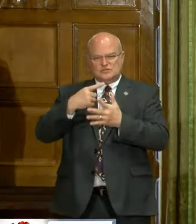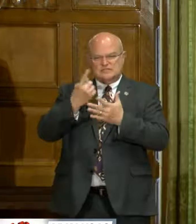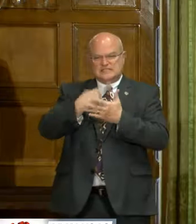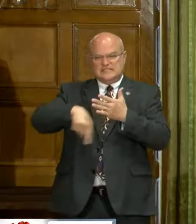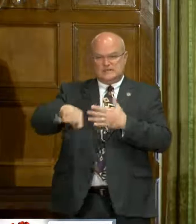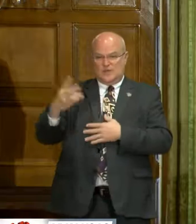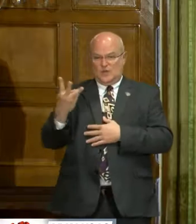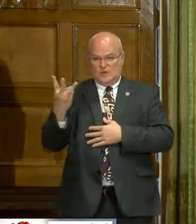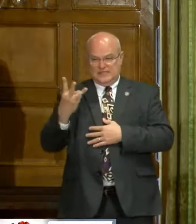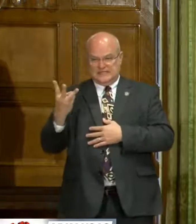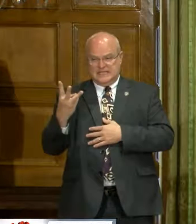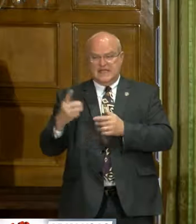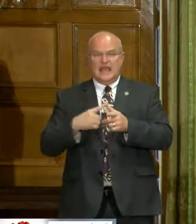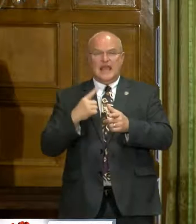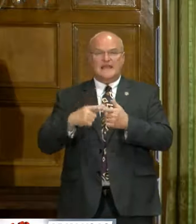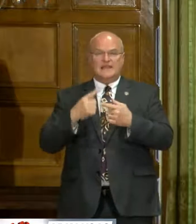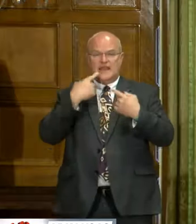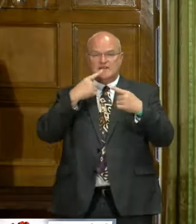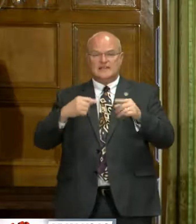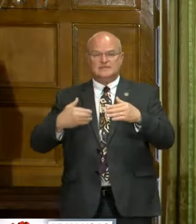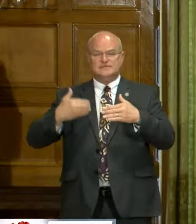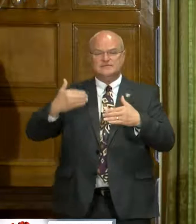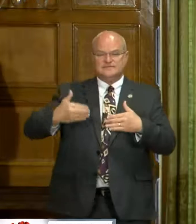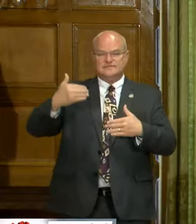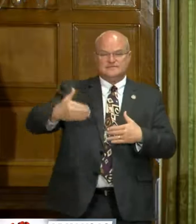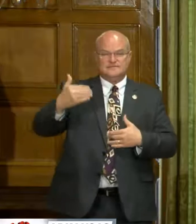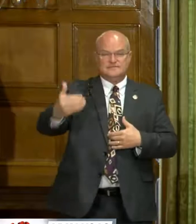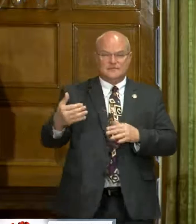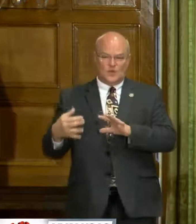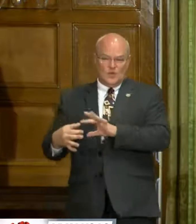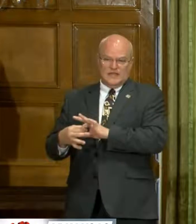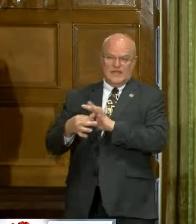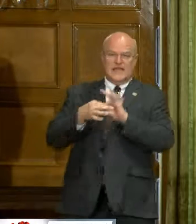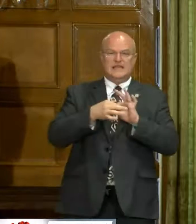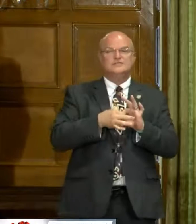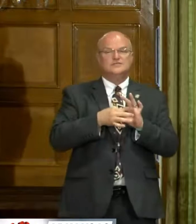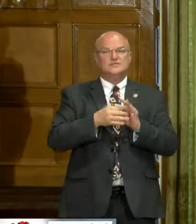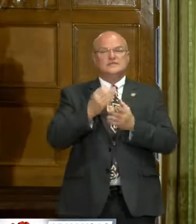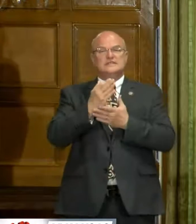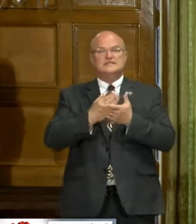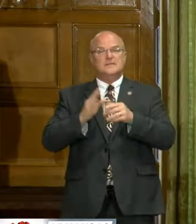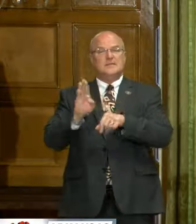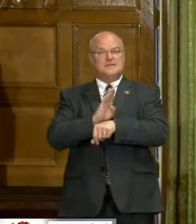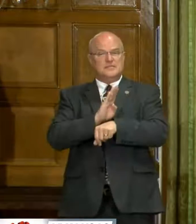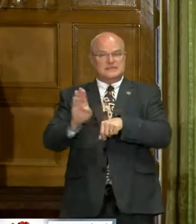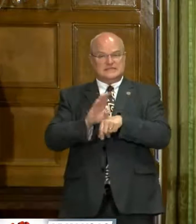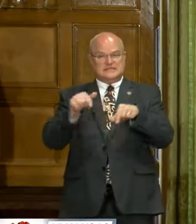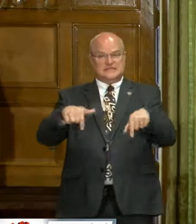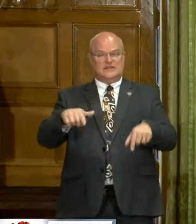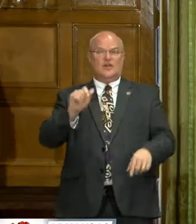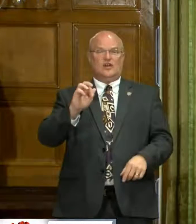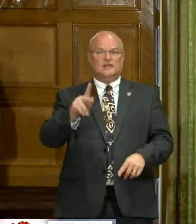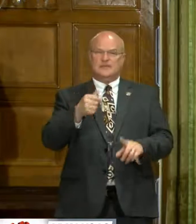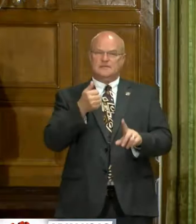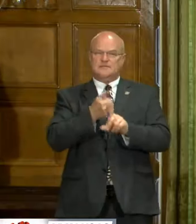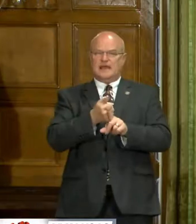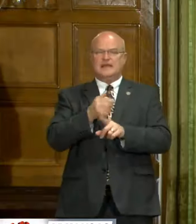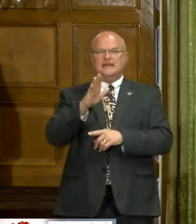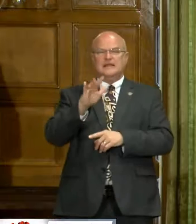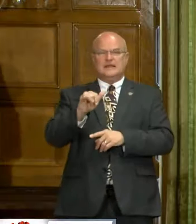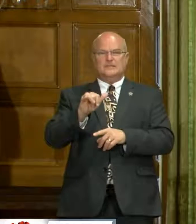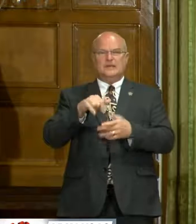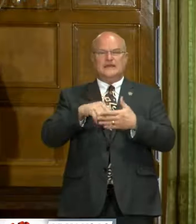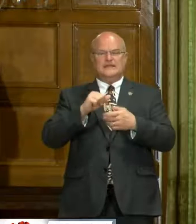next week, and then we'll have sequential announcements after that related to some of the businesses in Arkansas that have been impacted